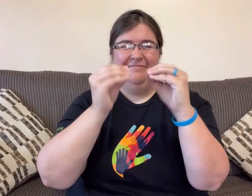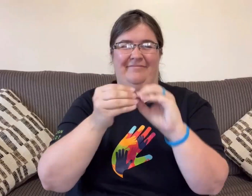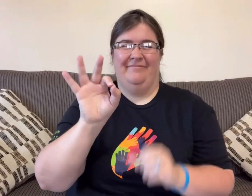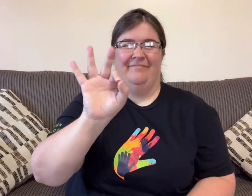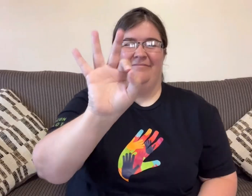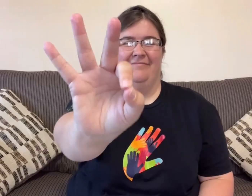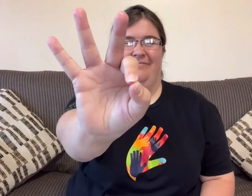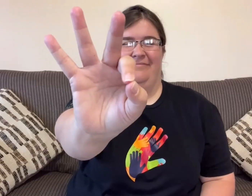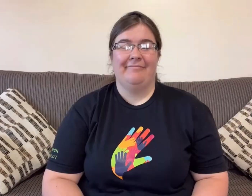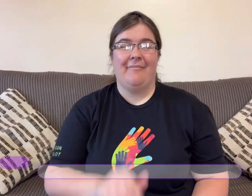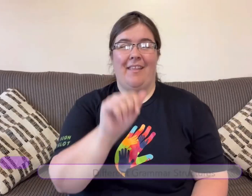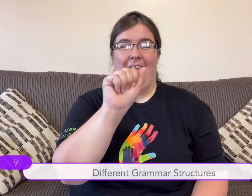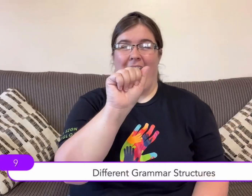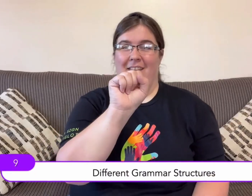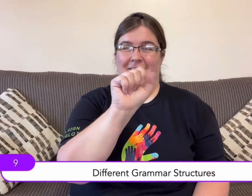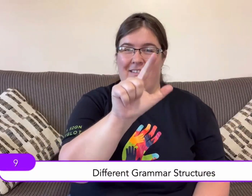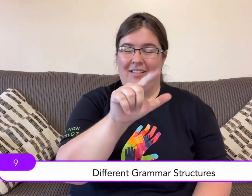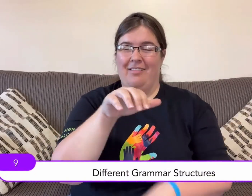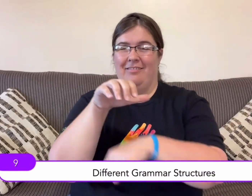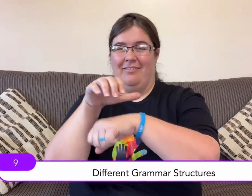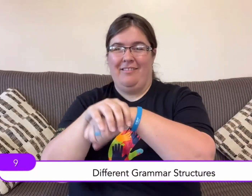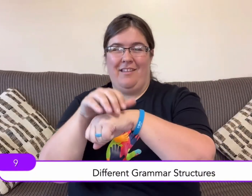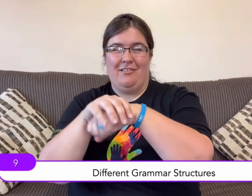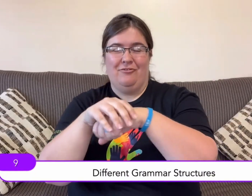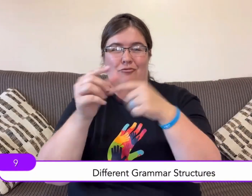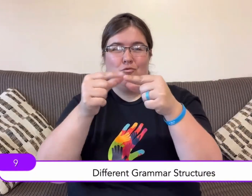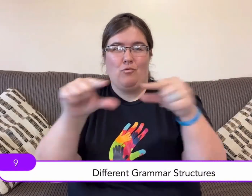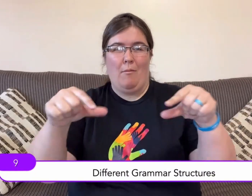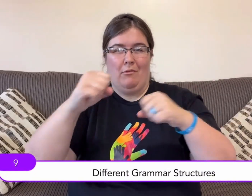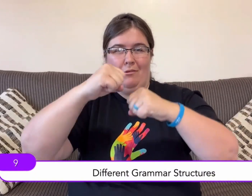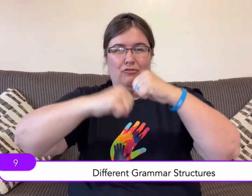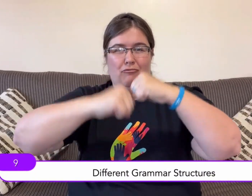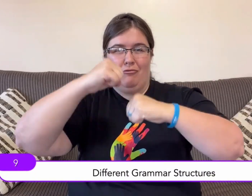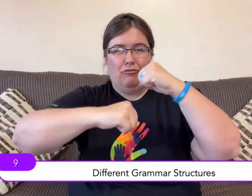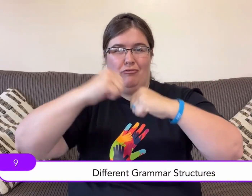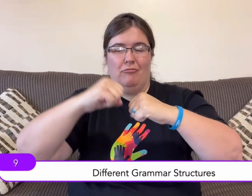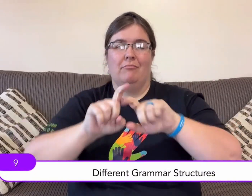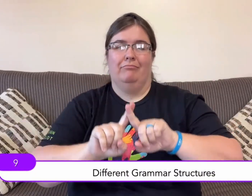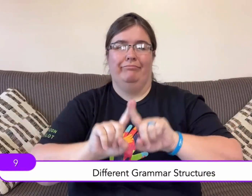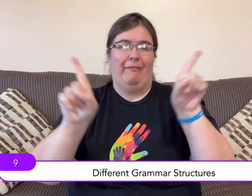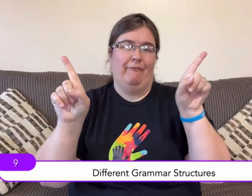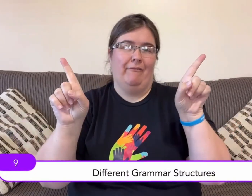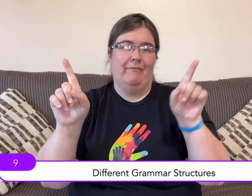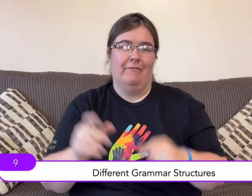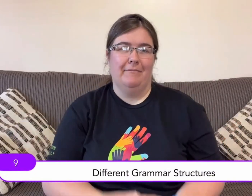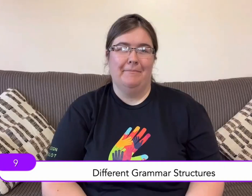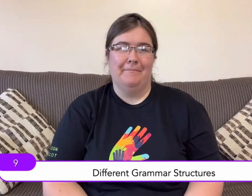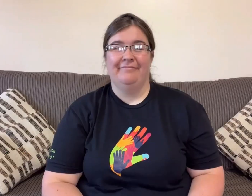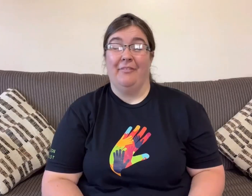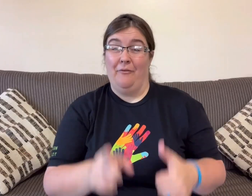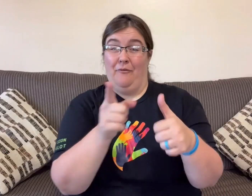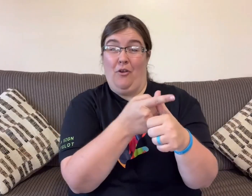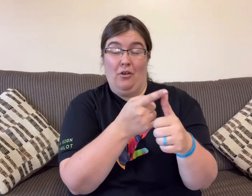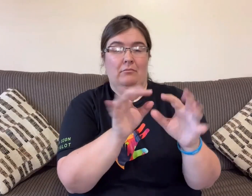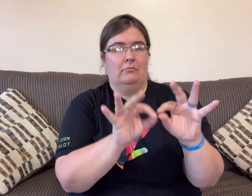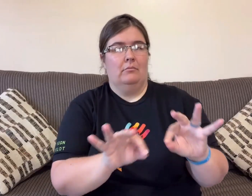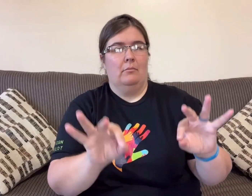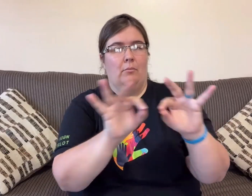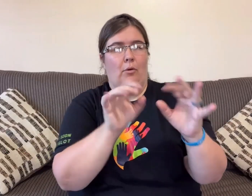Number 9, ASL and English have very different grammar structures. So first, it's important to